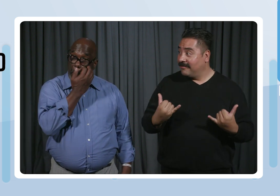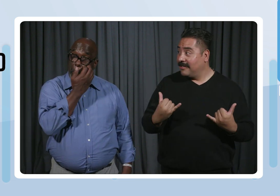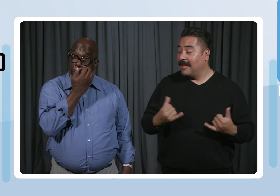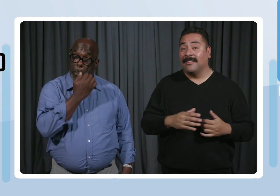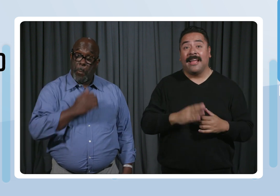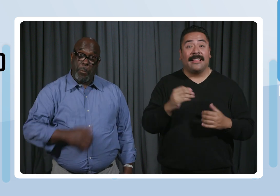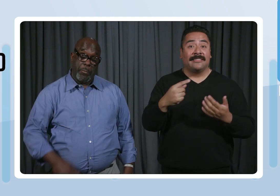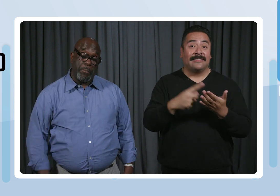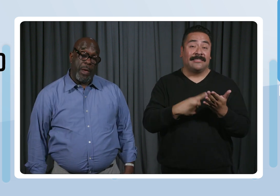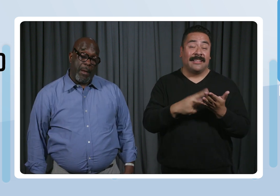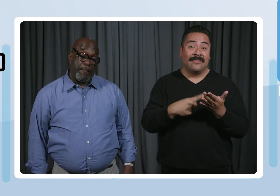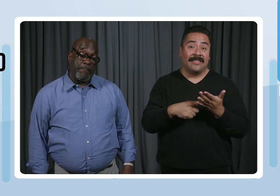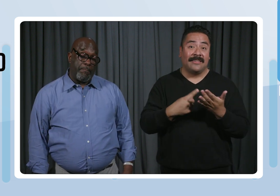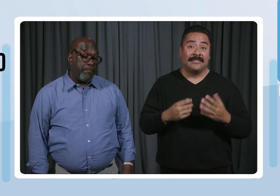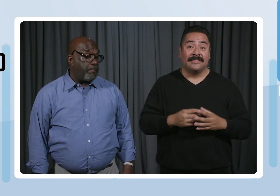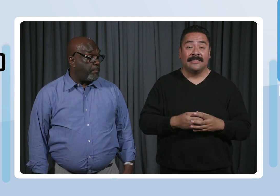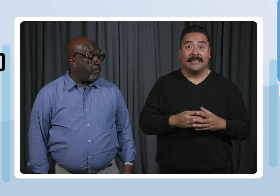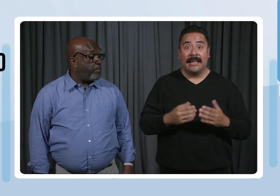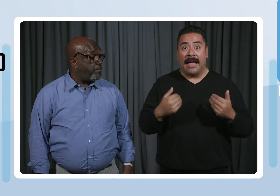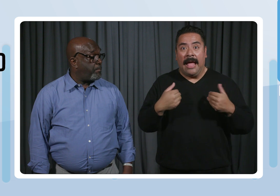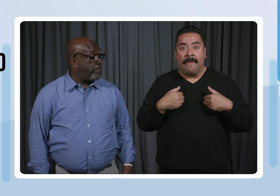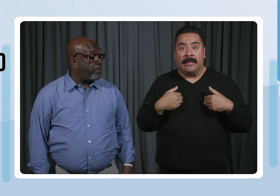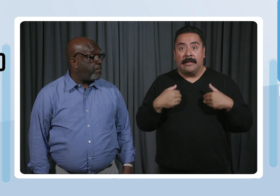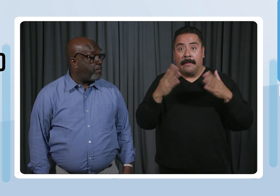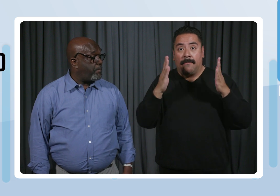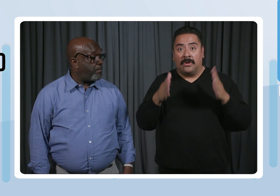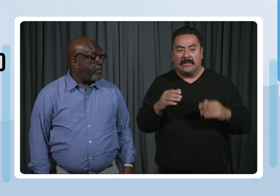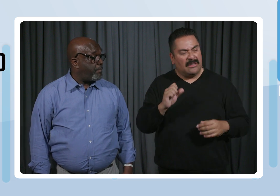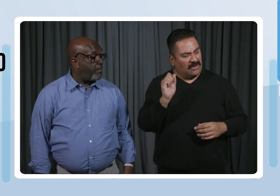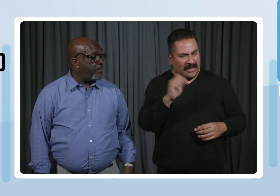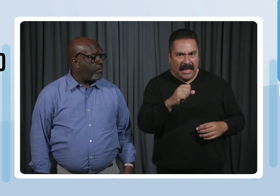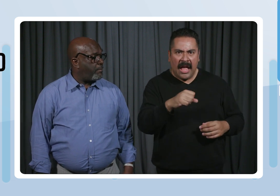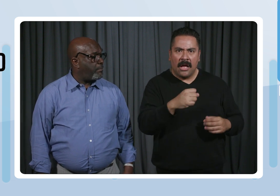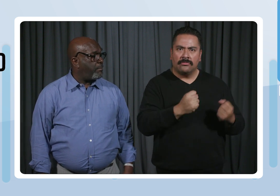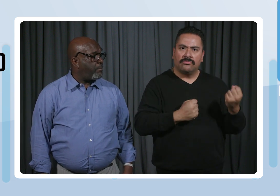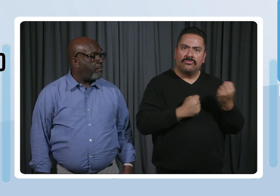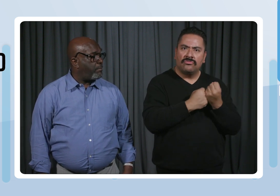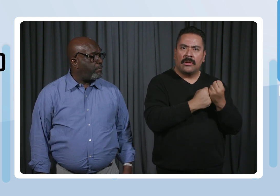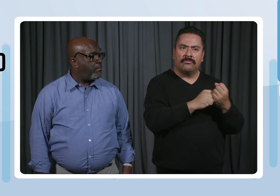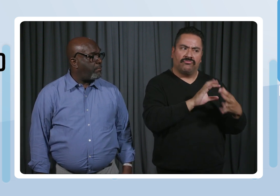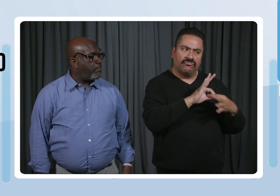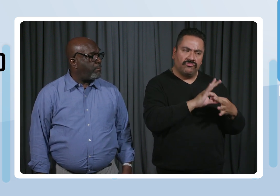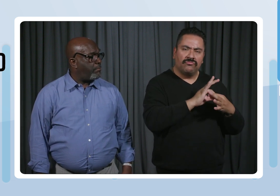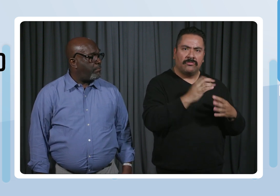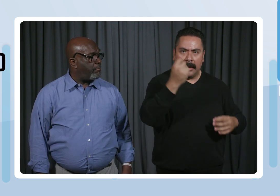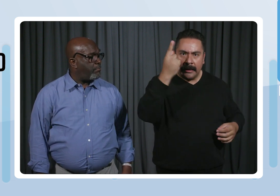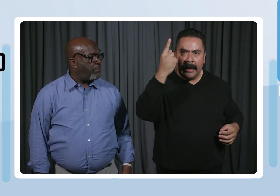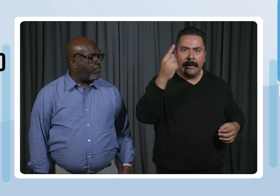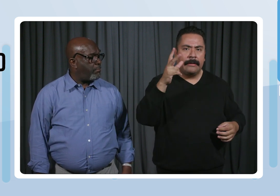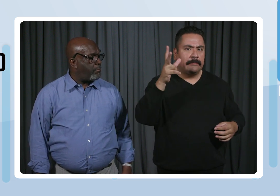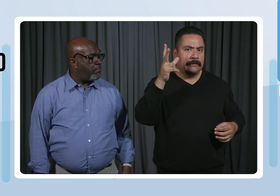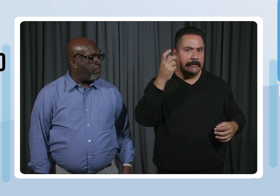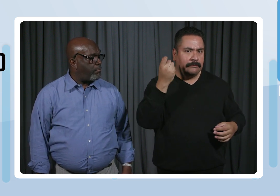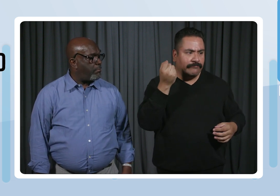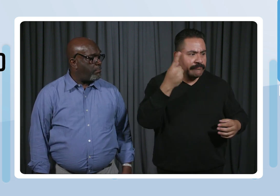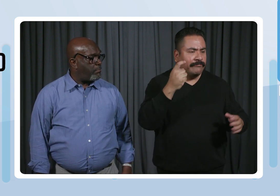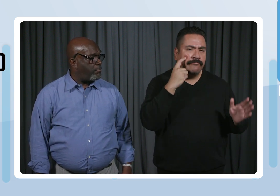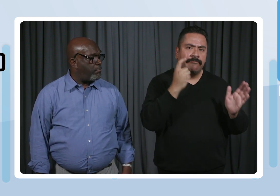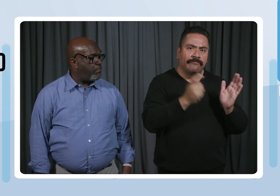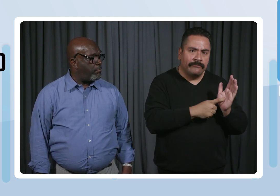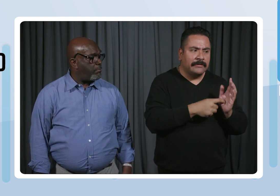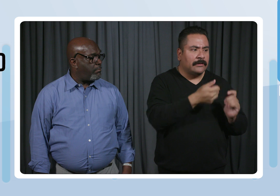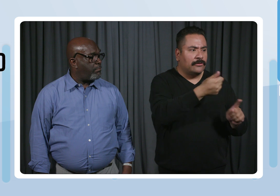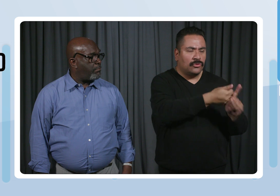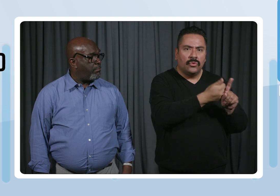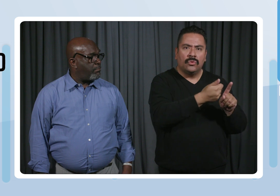And sometimes, having someone just say, yeah, solidarity, I get it. I hear you. I recognize that you